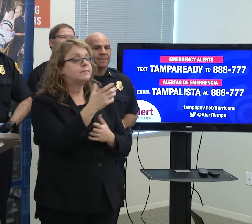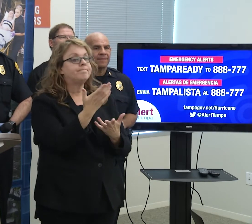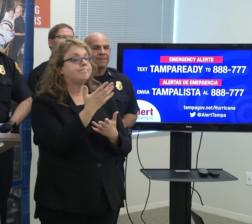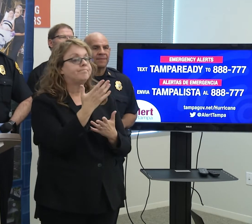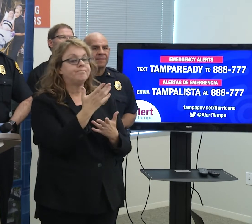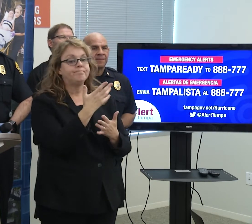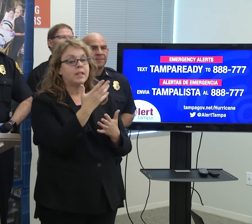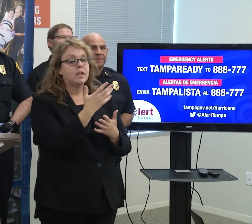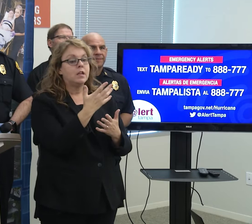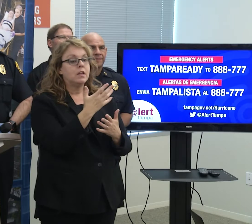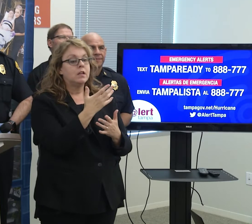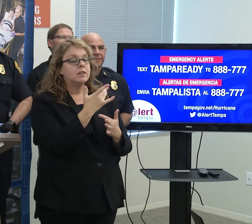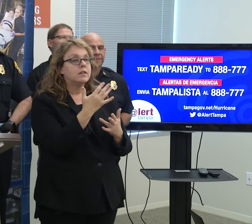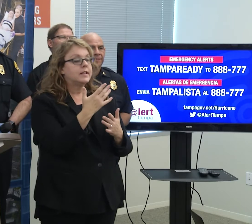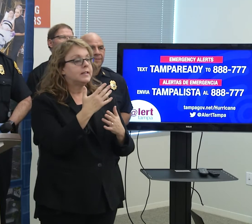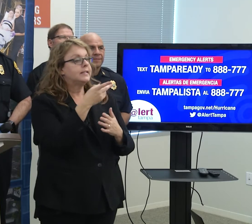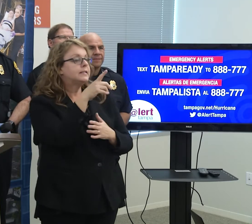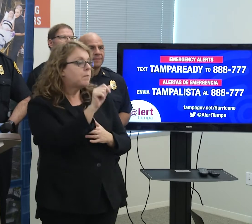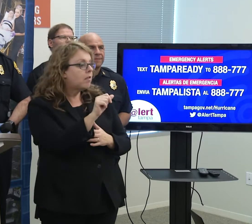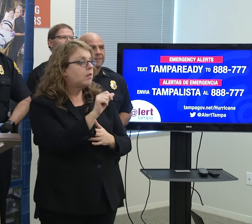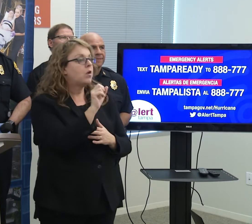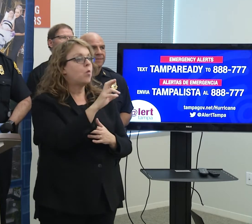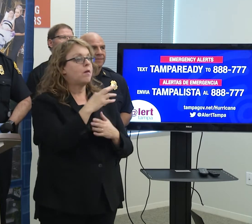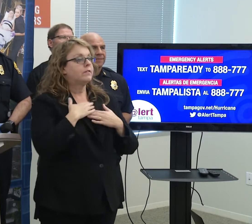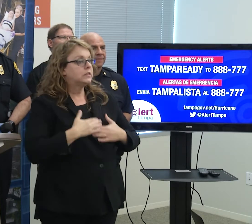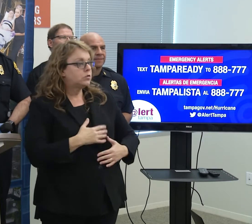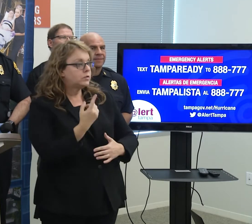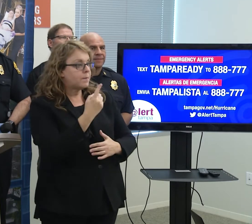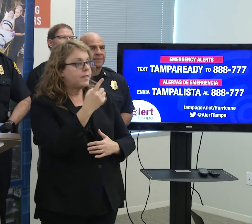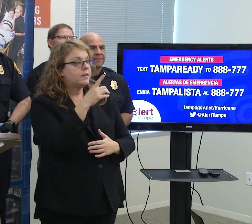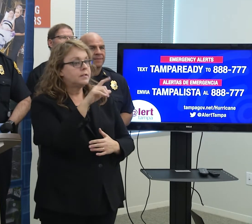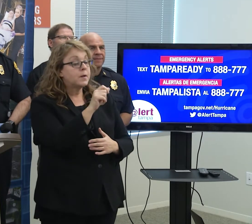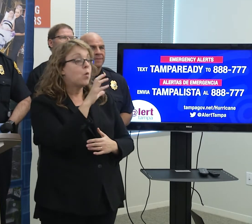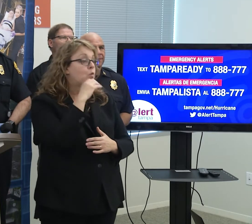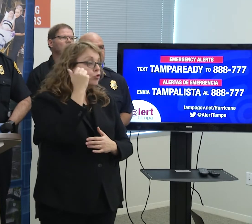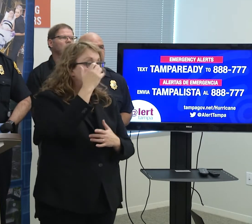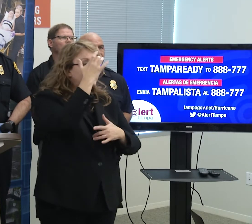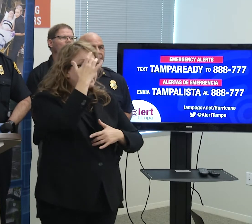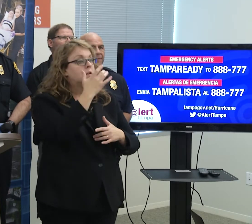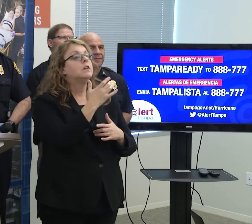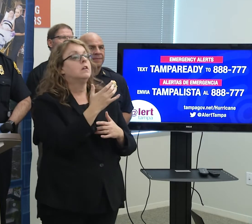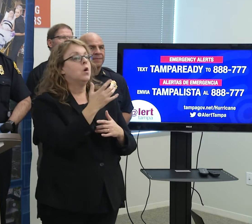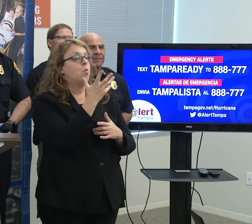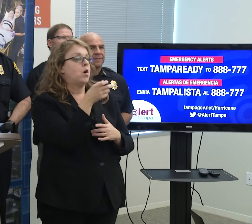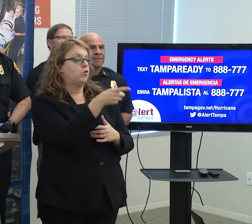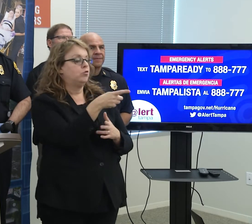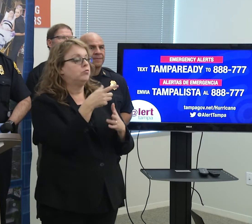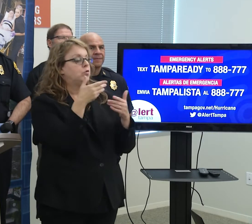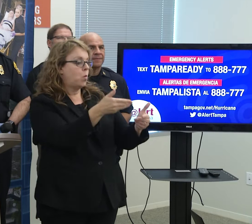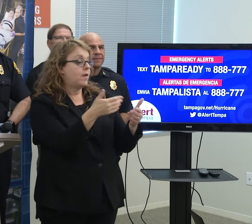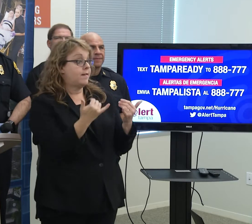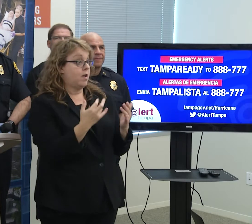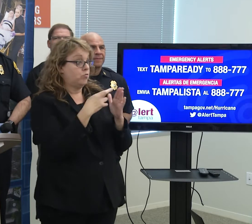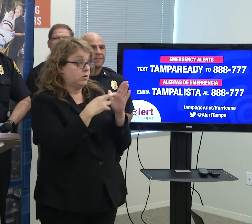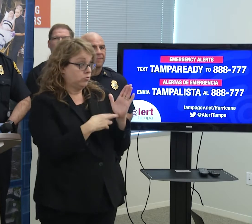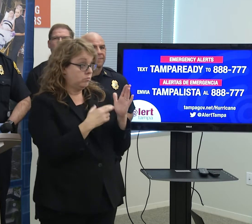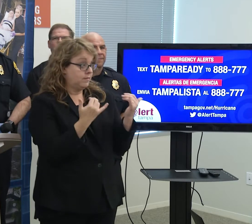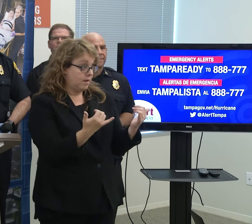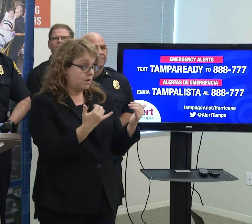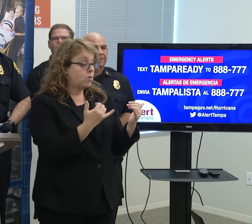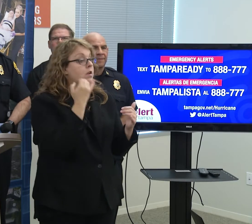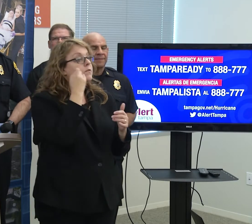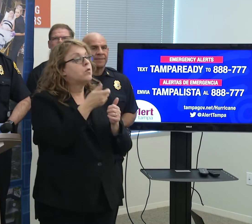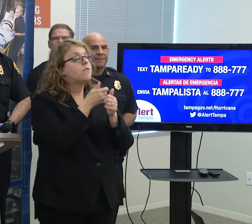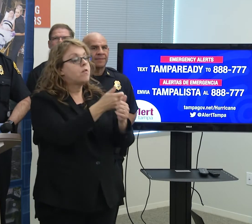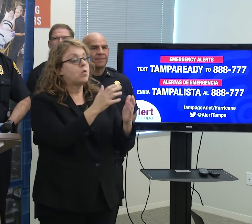form of a disability or may be vulnerable and needs our help. We would like for you to go ahead and do that. If you